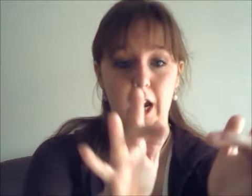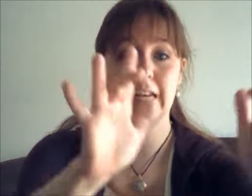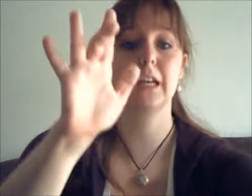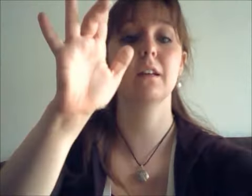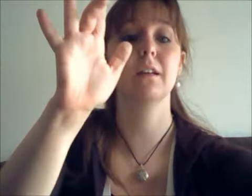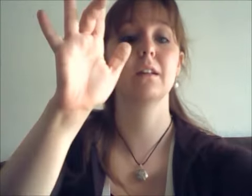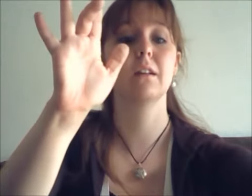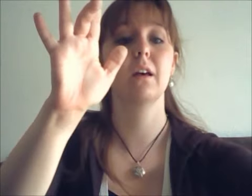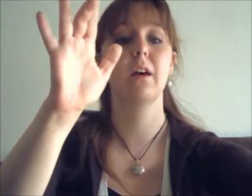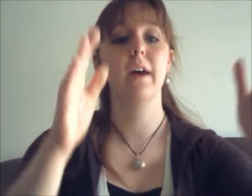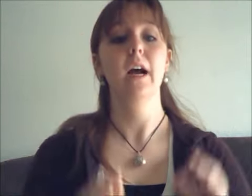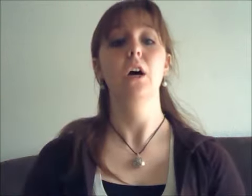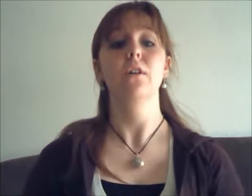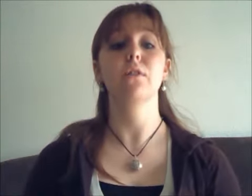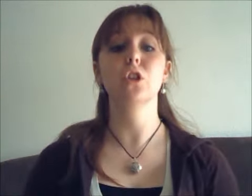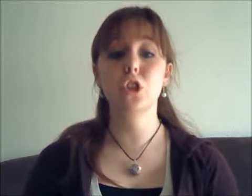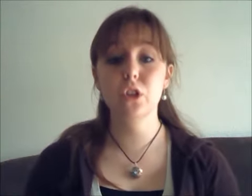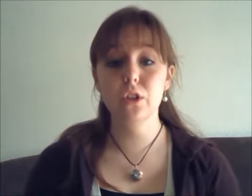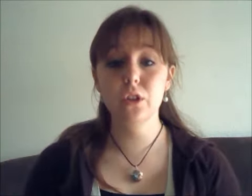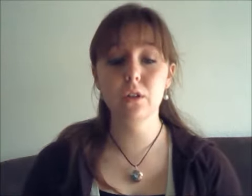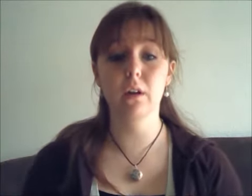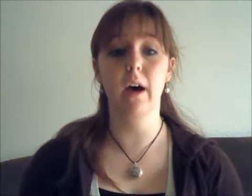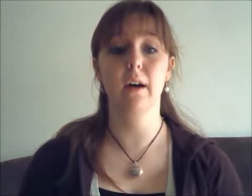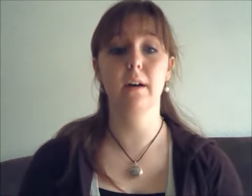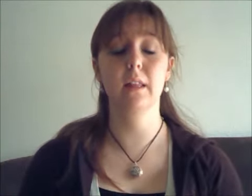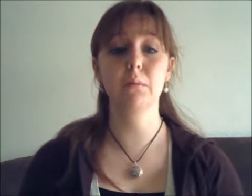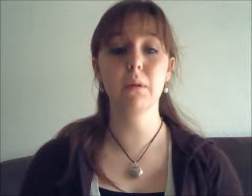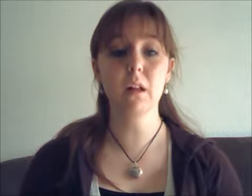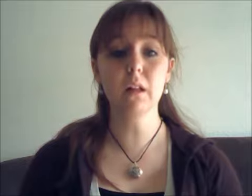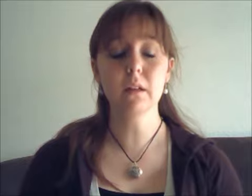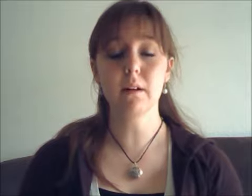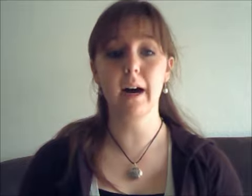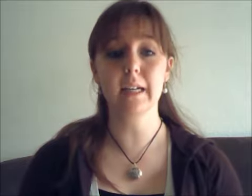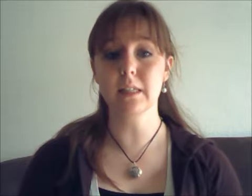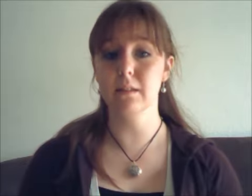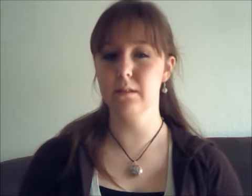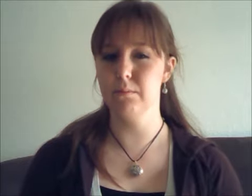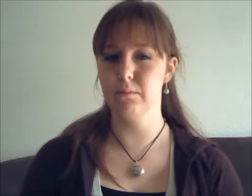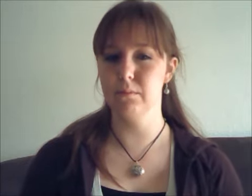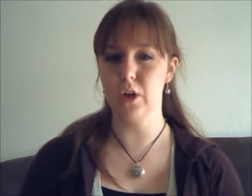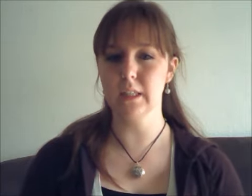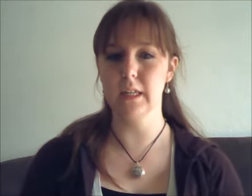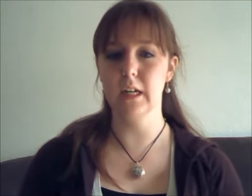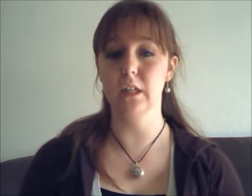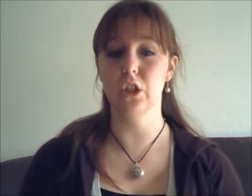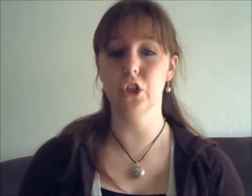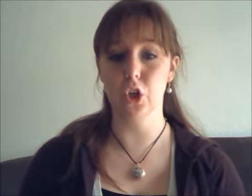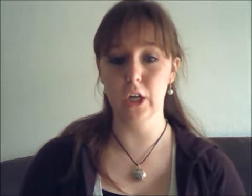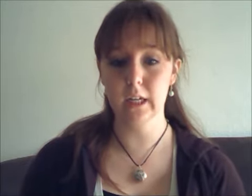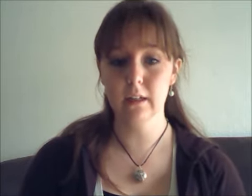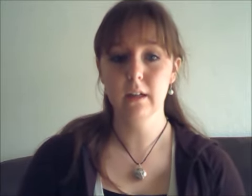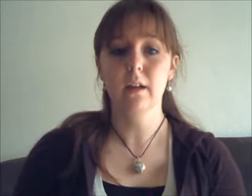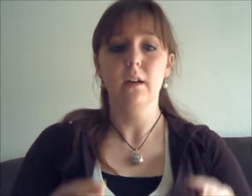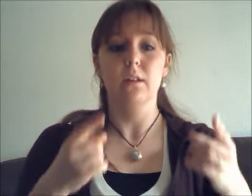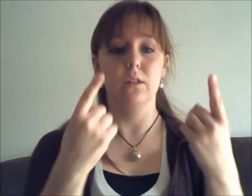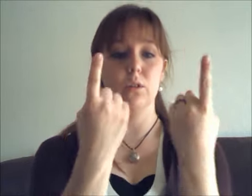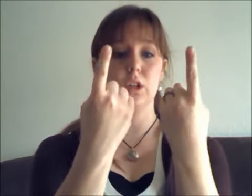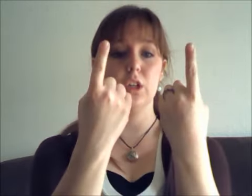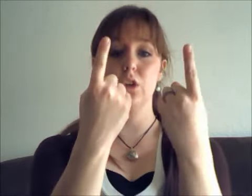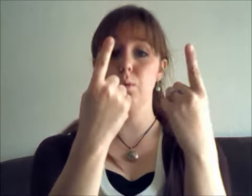shining. For in the middle, I translated it to during. So you're going to do the one